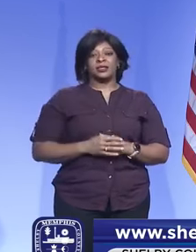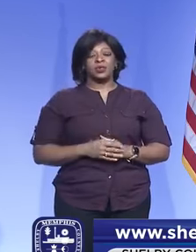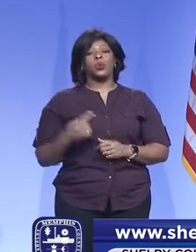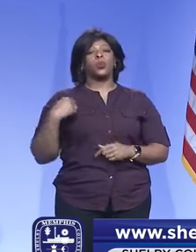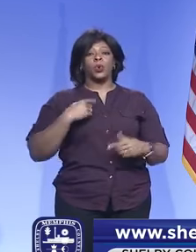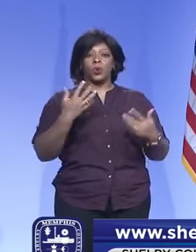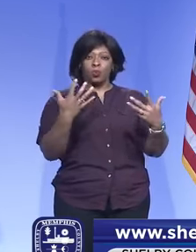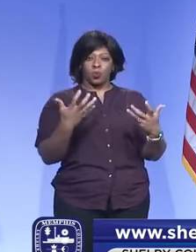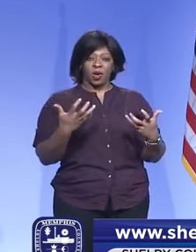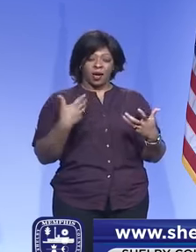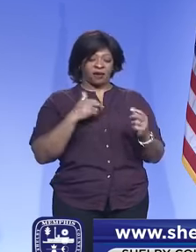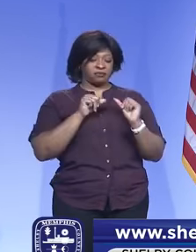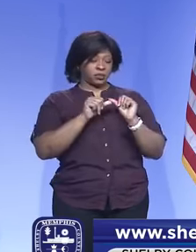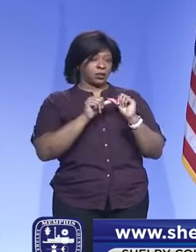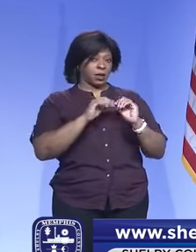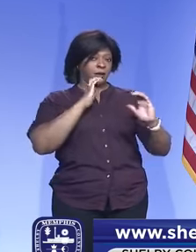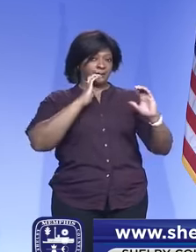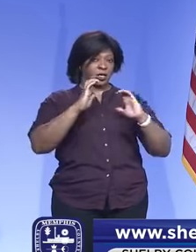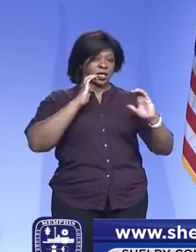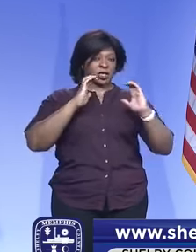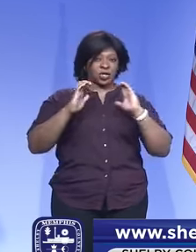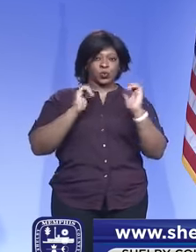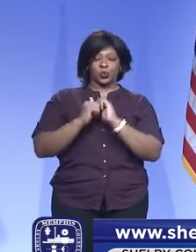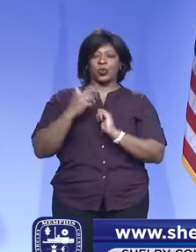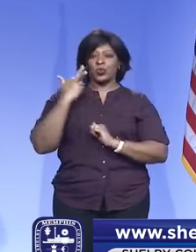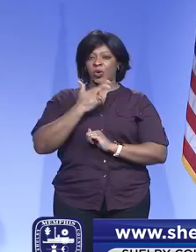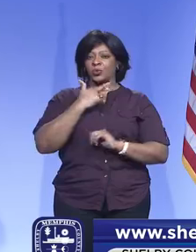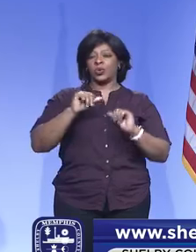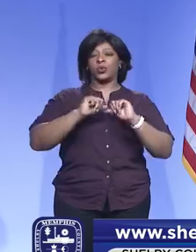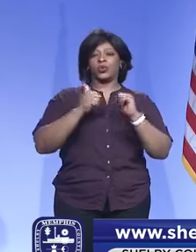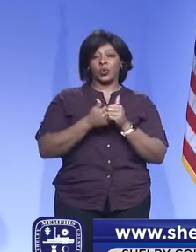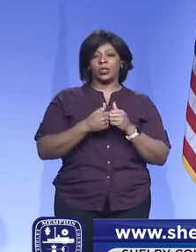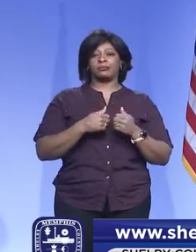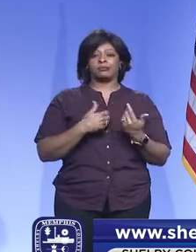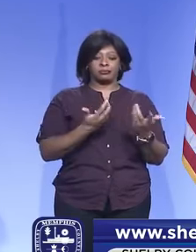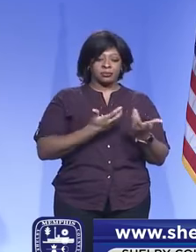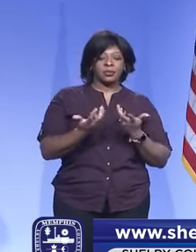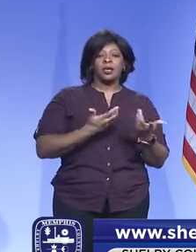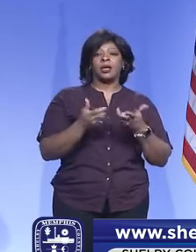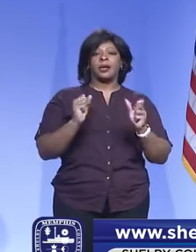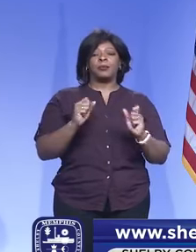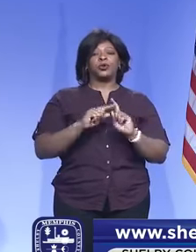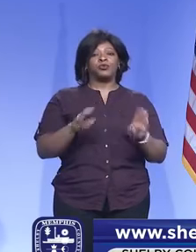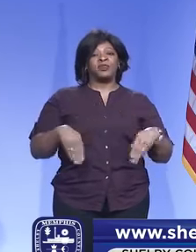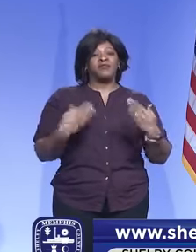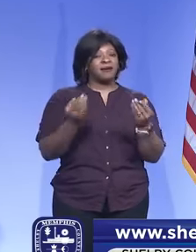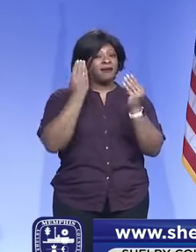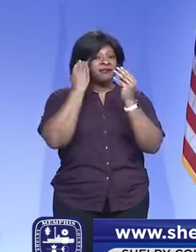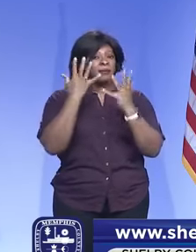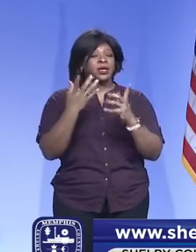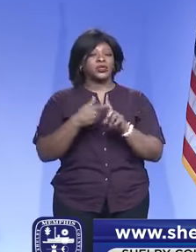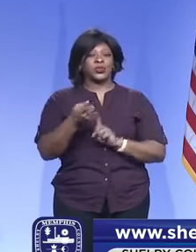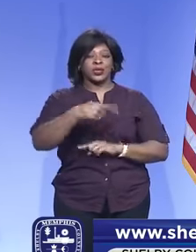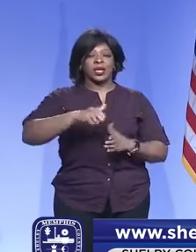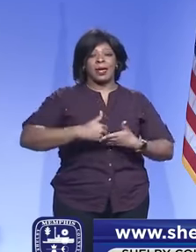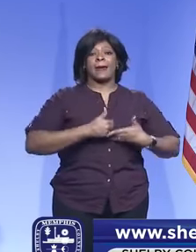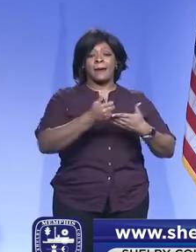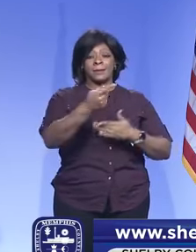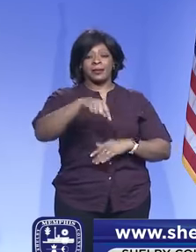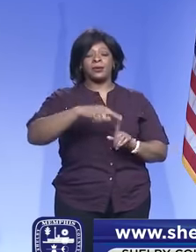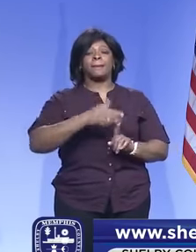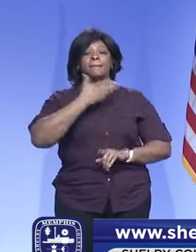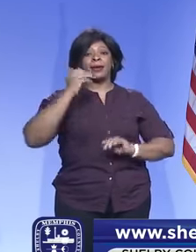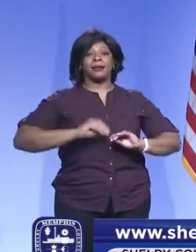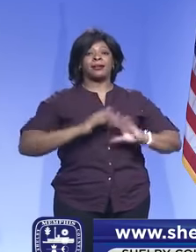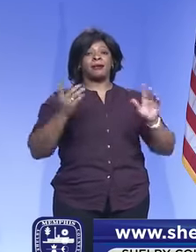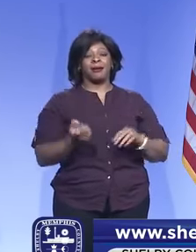we do want to have ongoing communications with the Restaurant Association and be able to provide information that helps them better